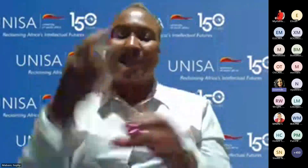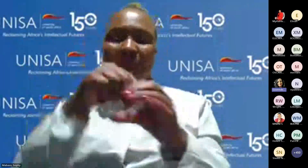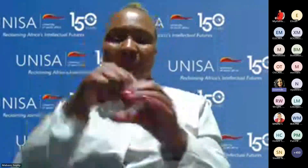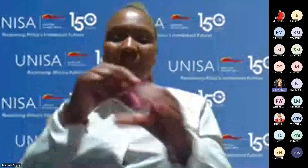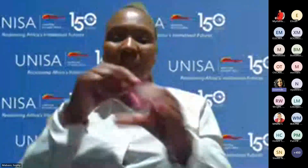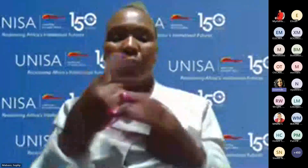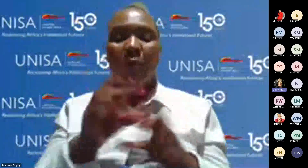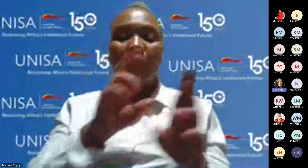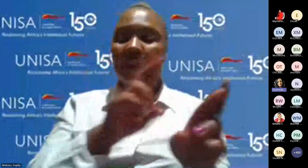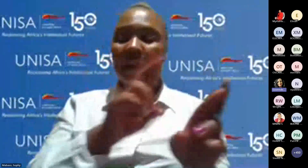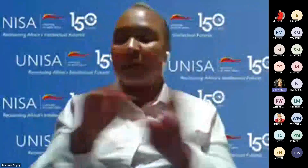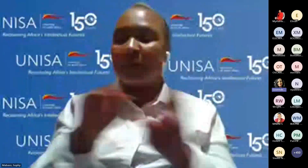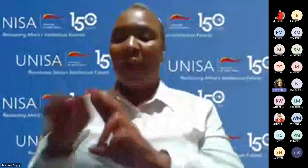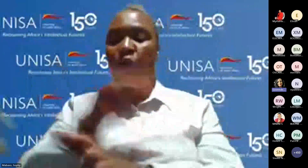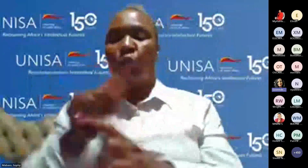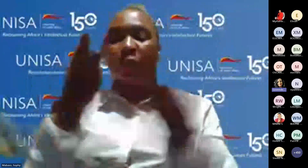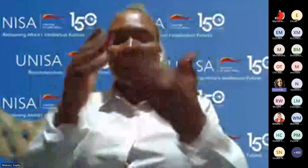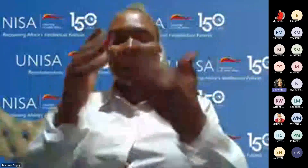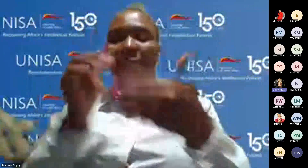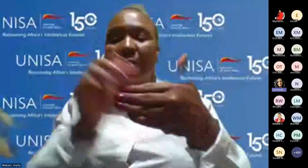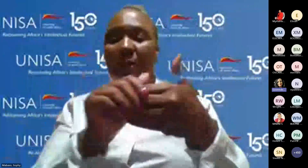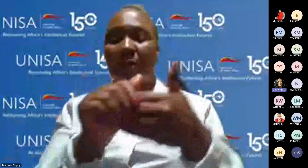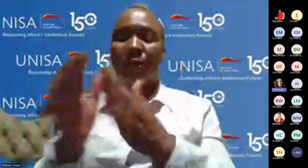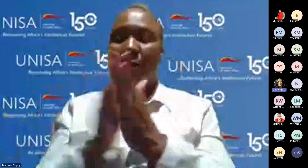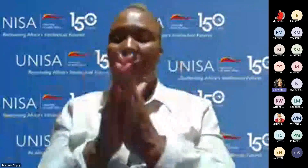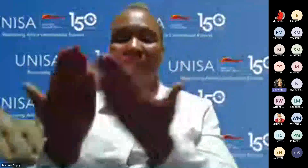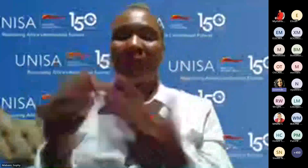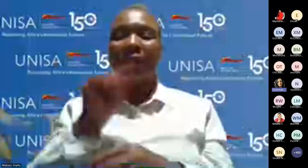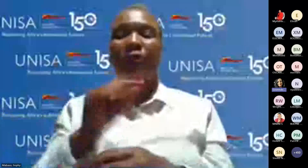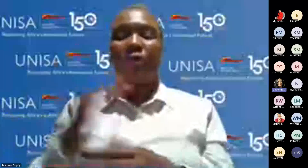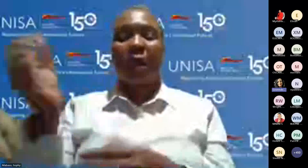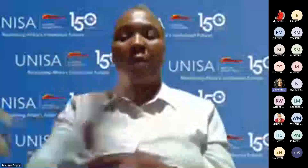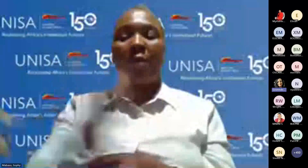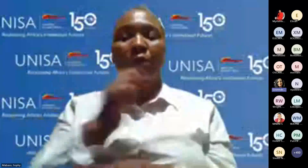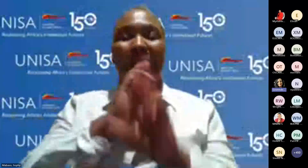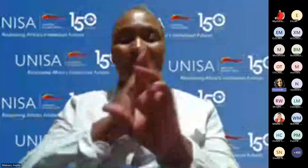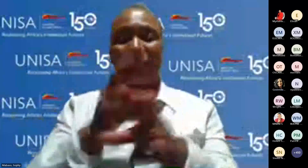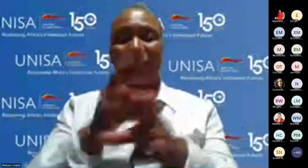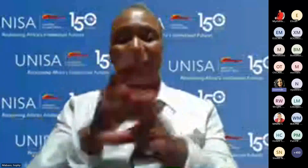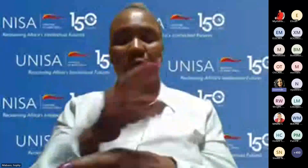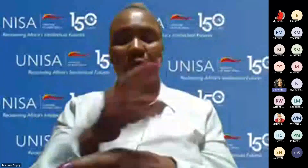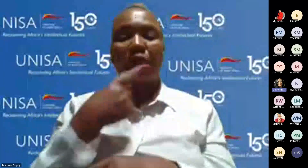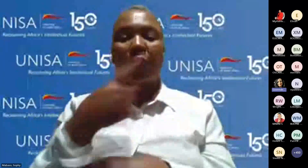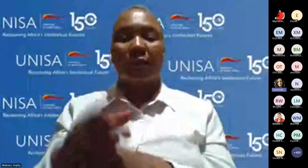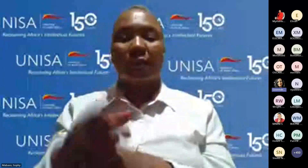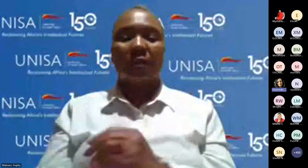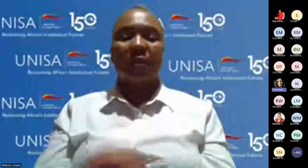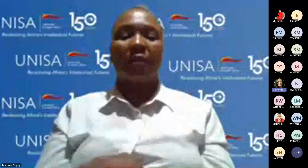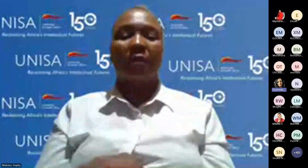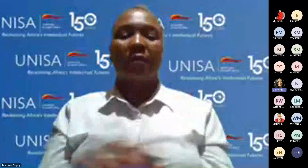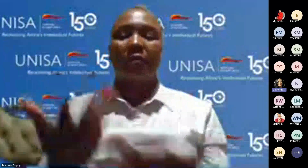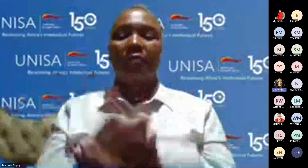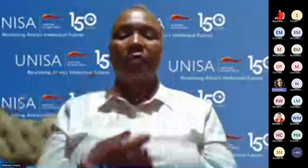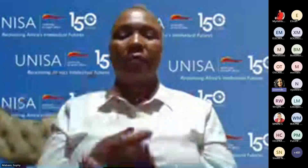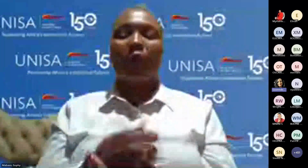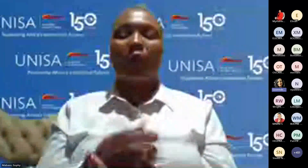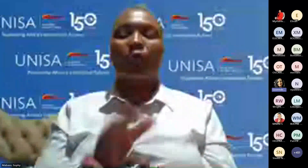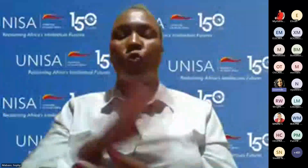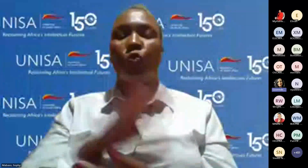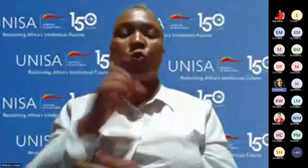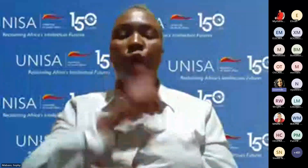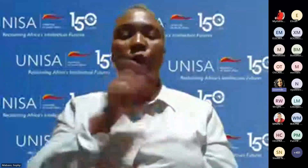to your study material to come up with a response or an answer. You do not use the